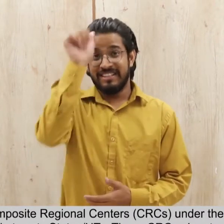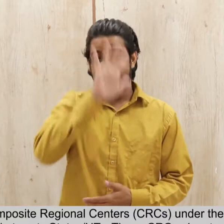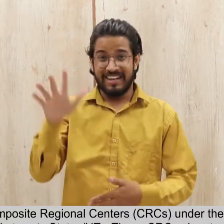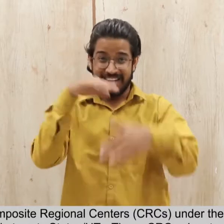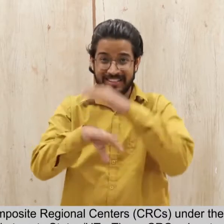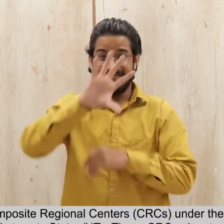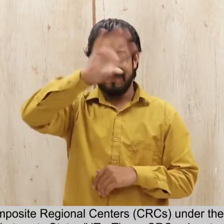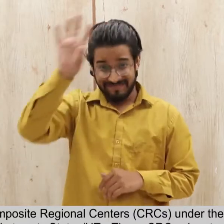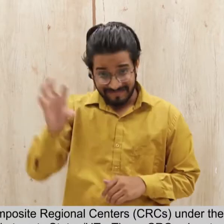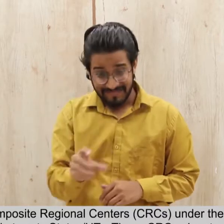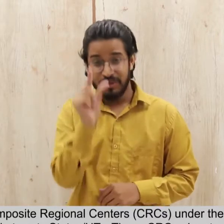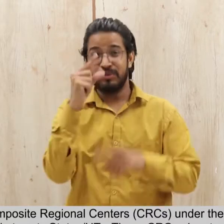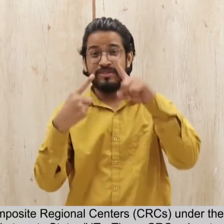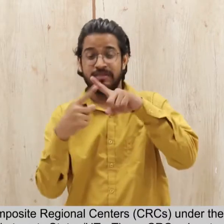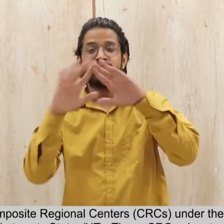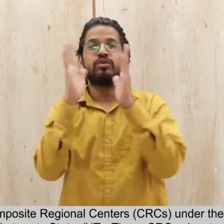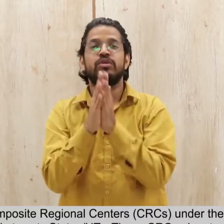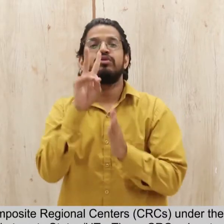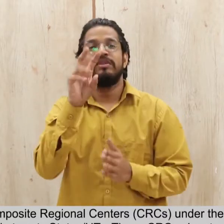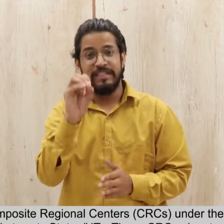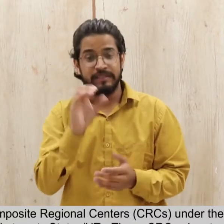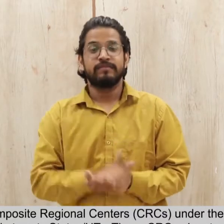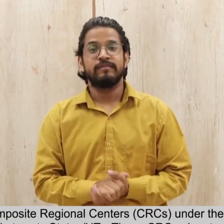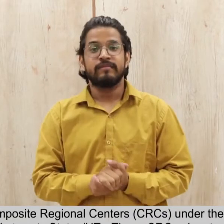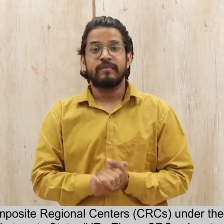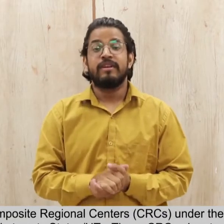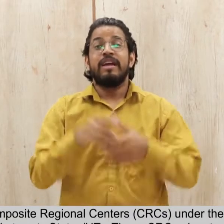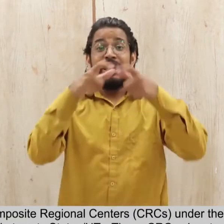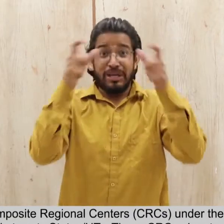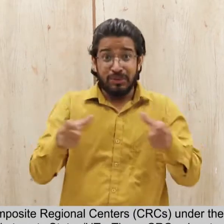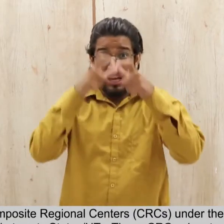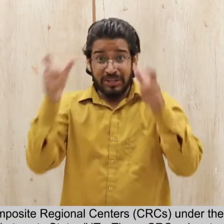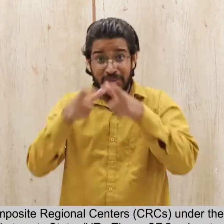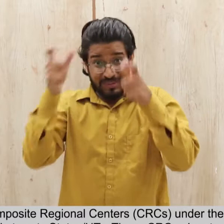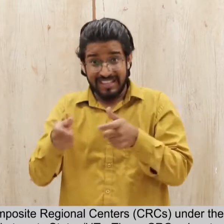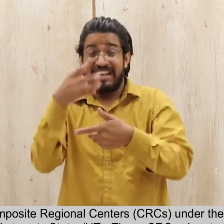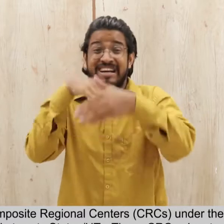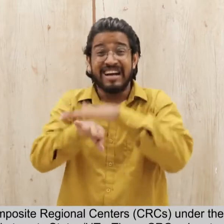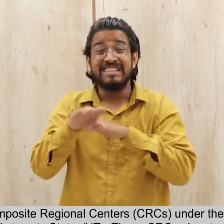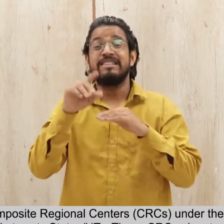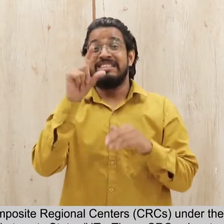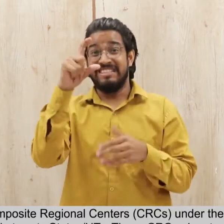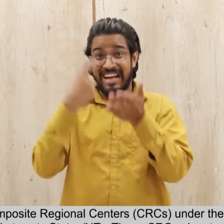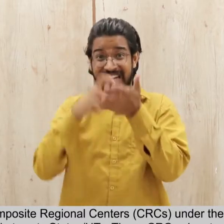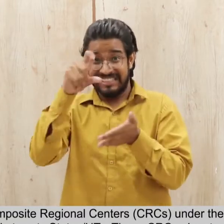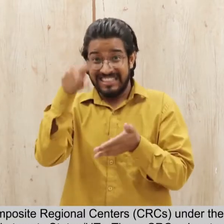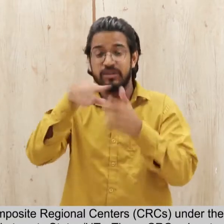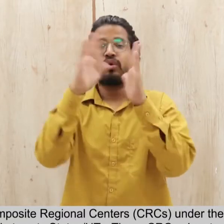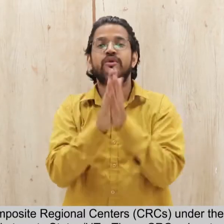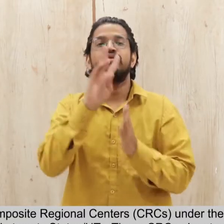There are 21 composite regional centers, CRCs, under the National Institutes of the Department located in 21 states union